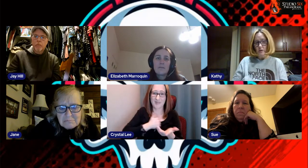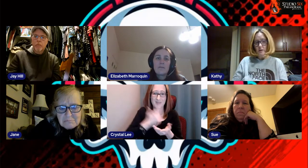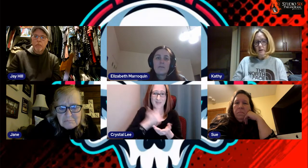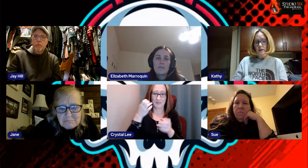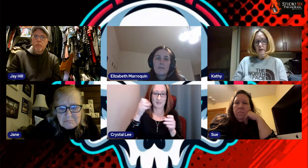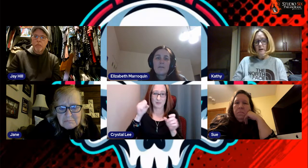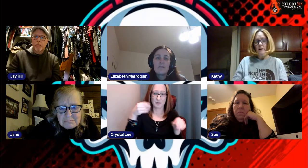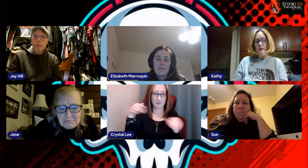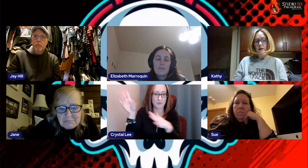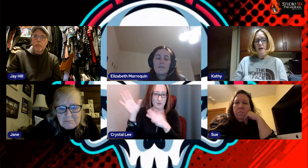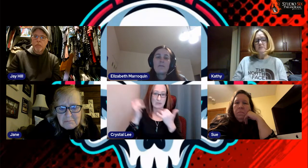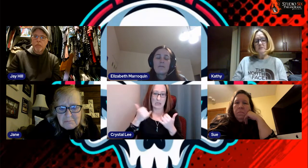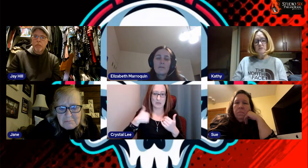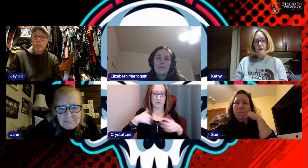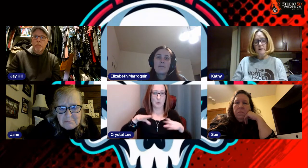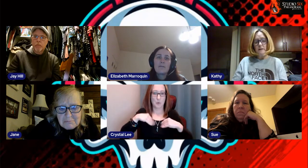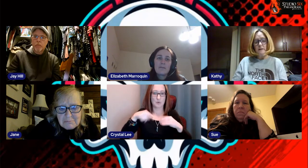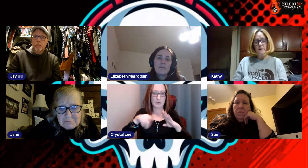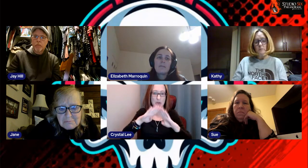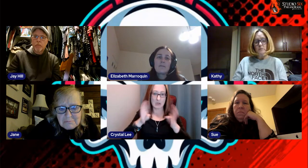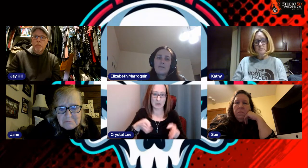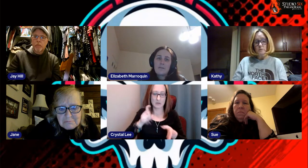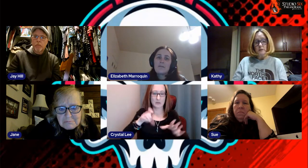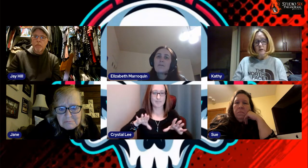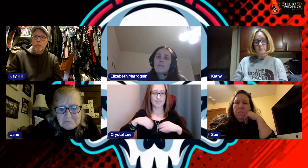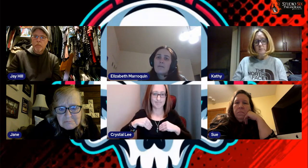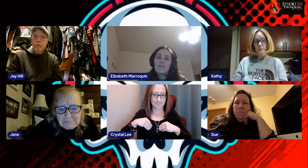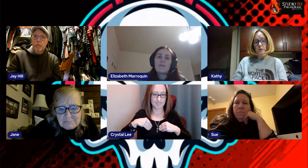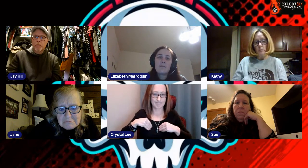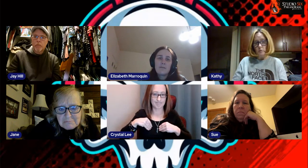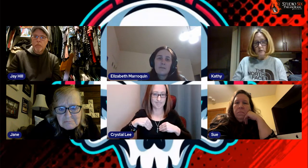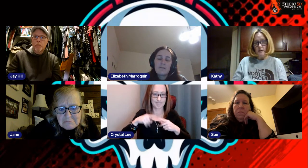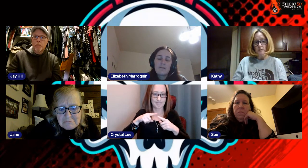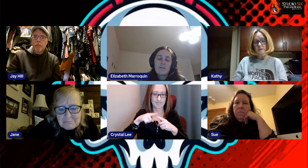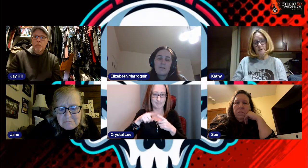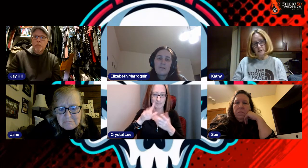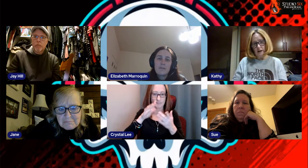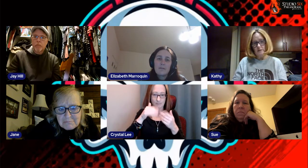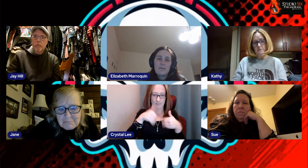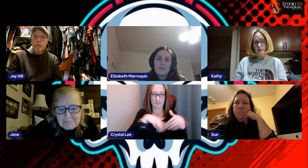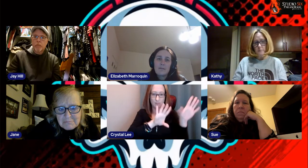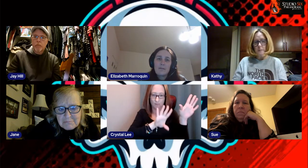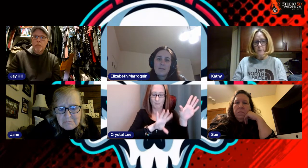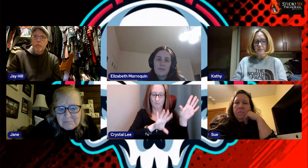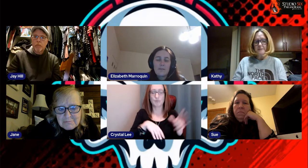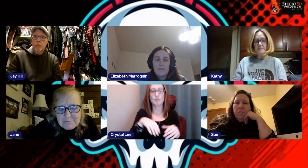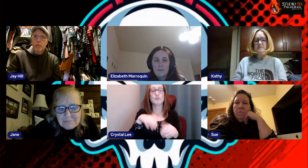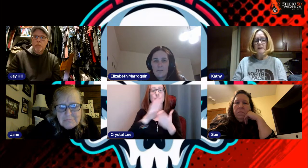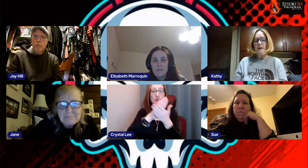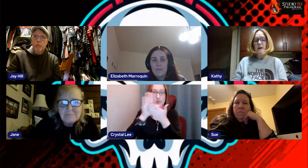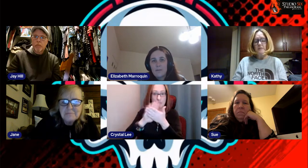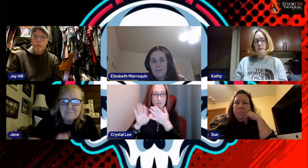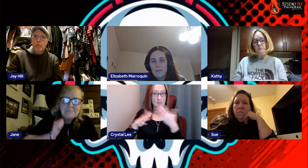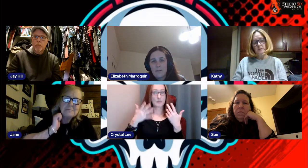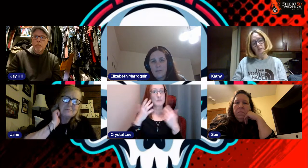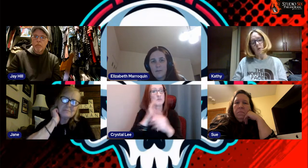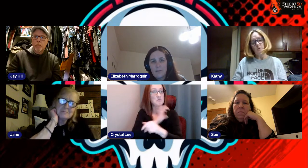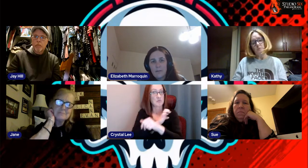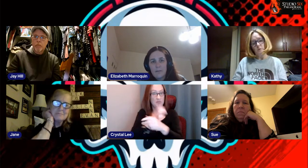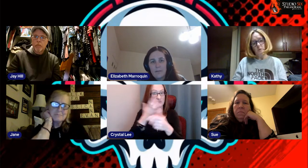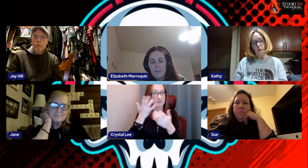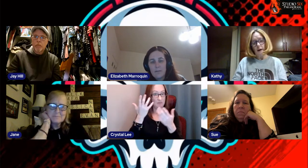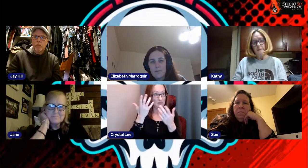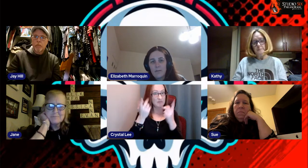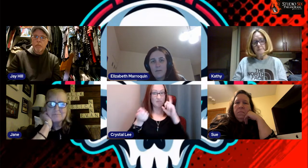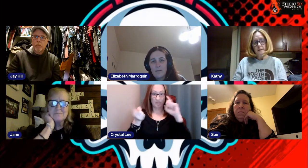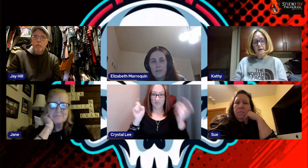her. And she said, sorry, we sold the house. I'm the new owner of the house. I bought this. And the other one,